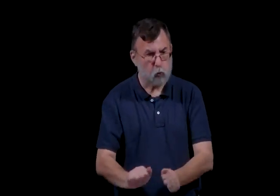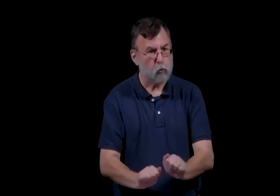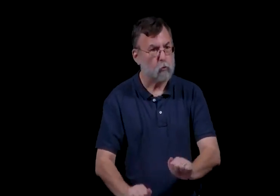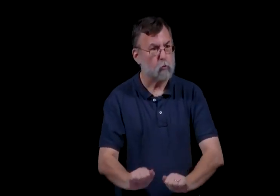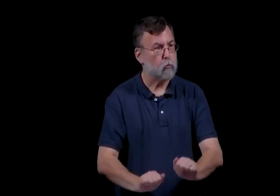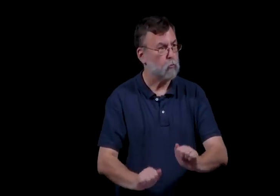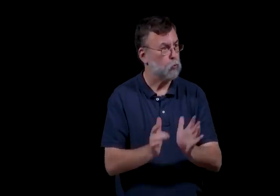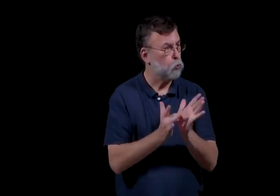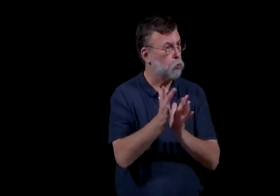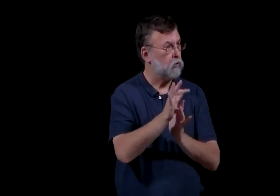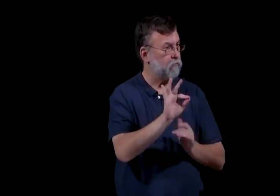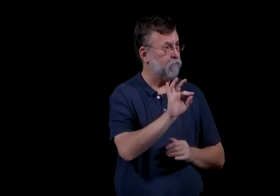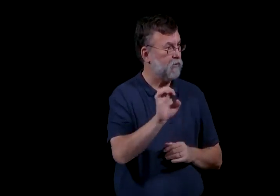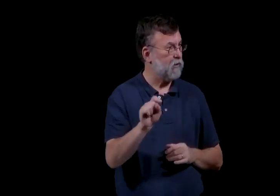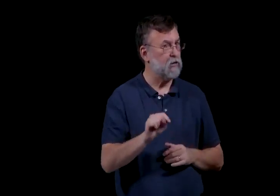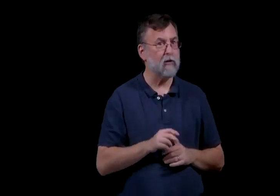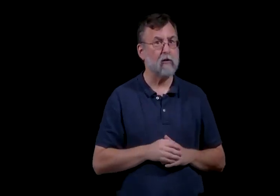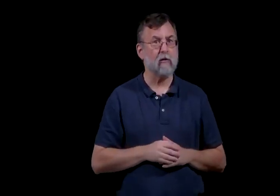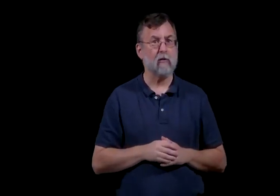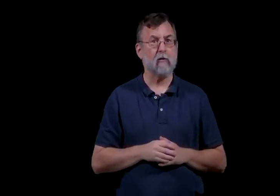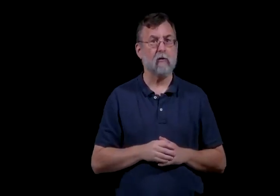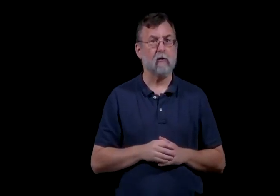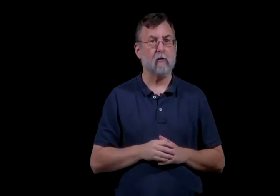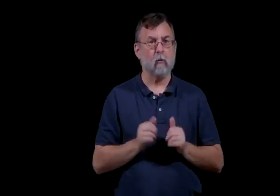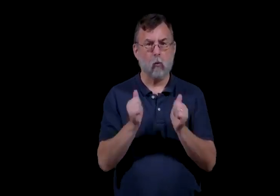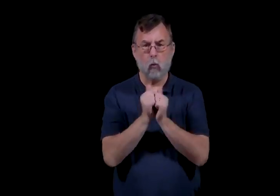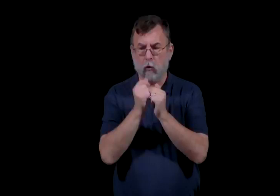Then she began to wash his feet with her tears.